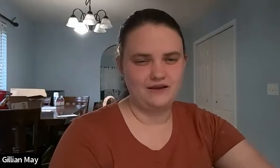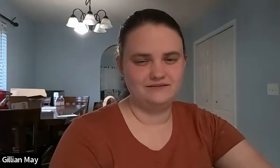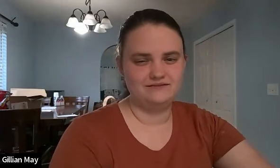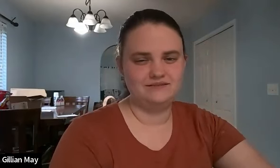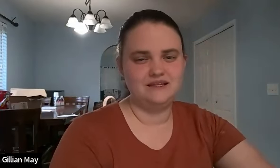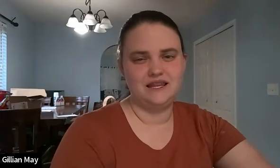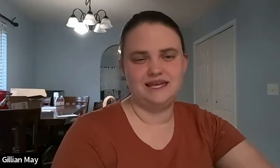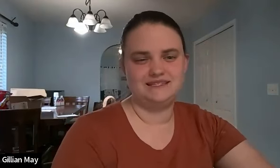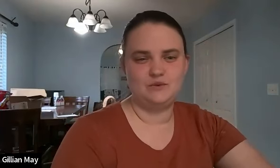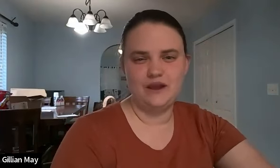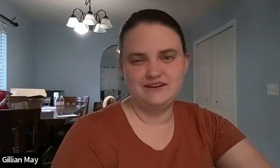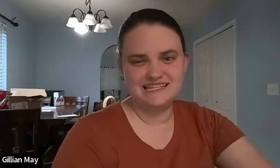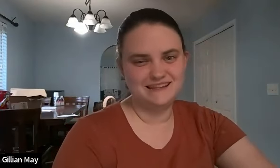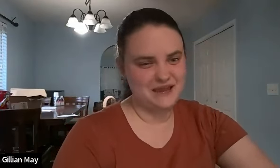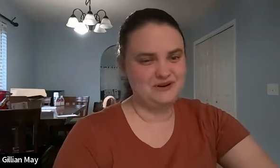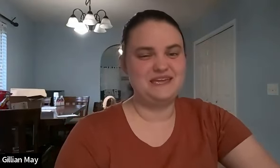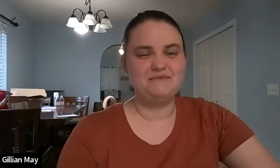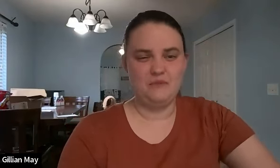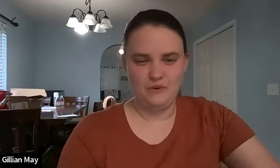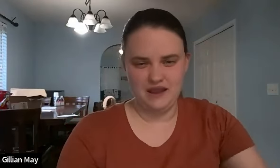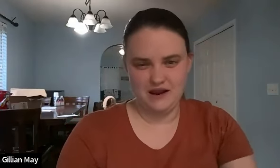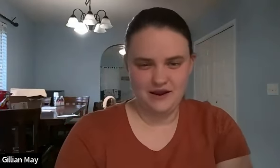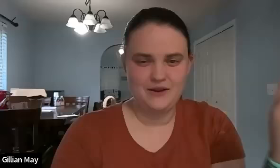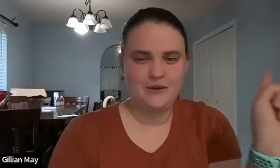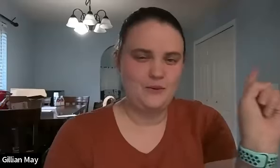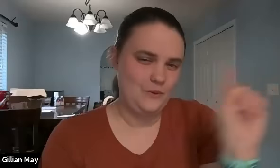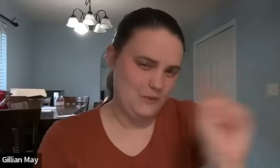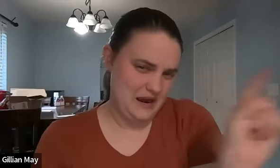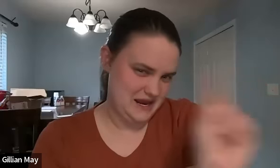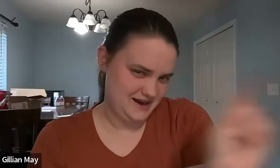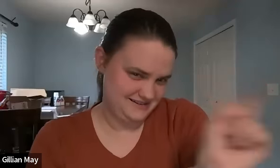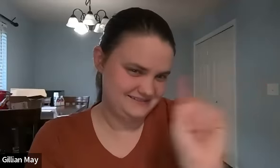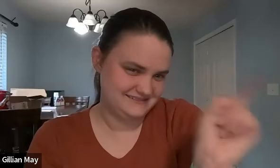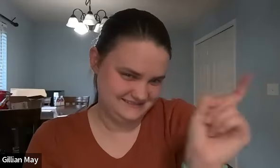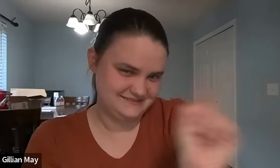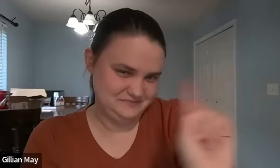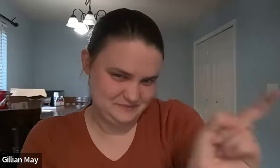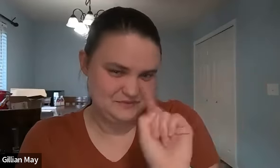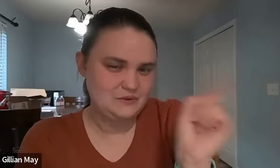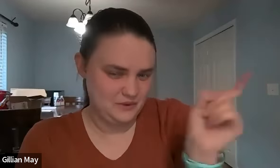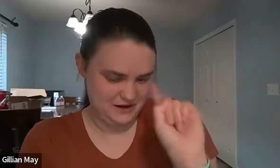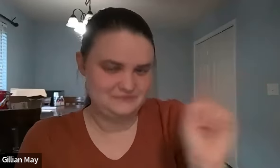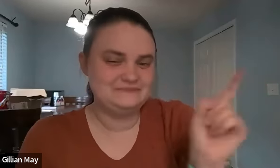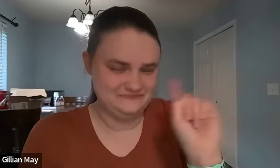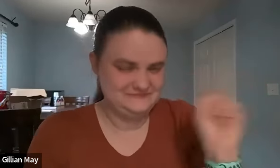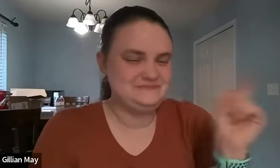Where? As in, where is the library? Yep. Where? Where? Where?